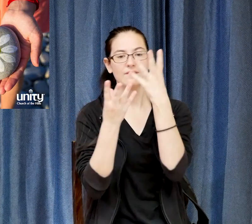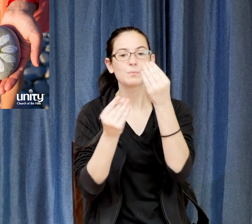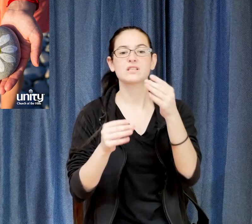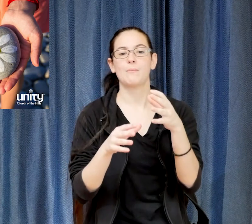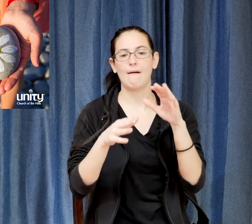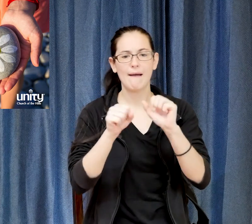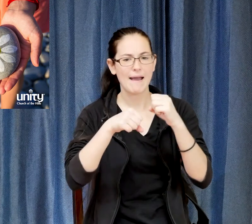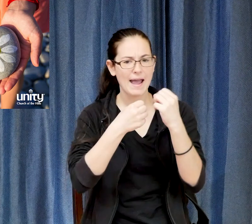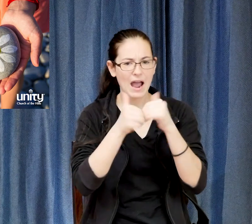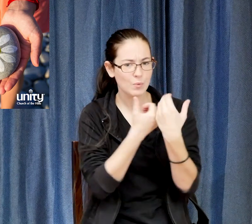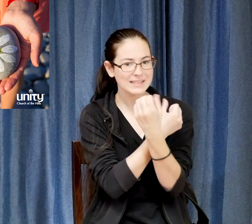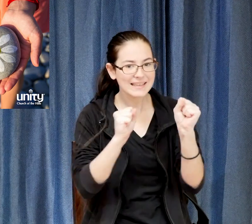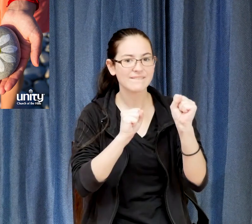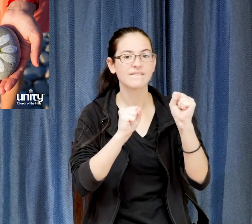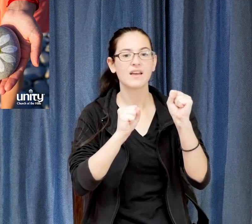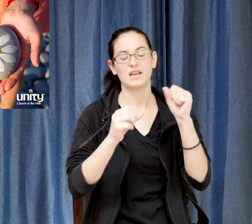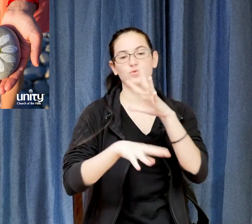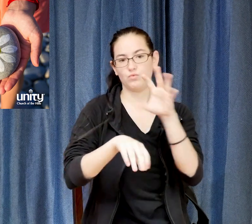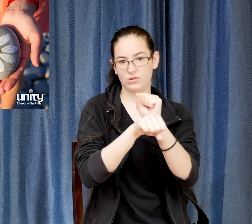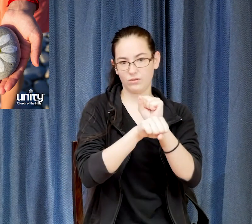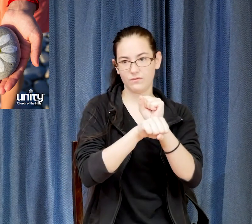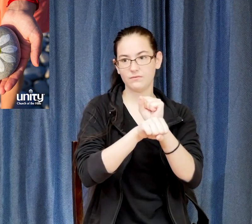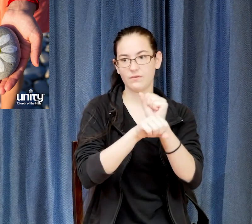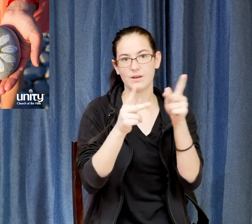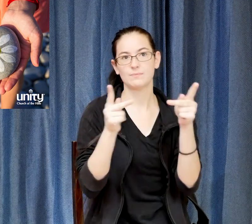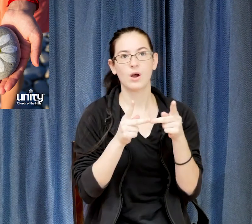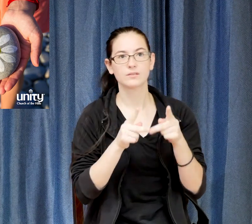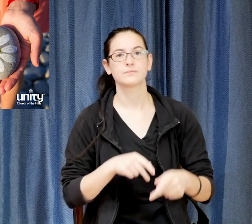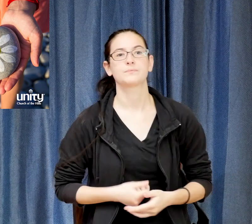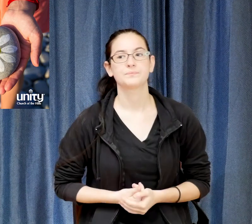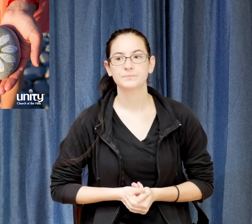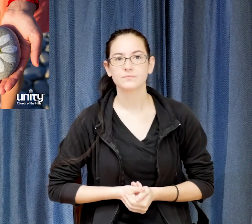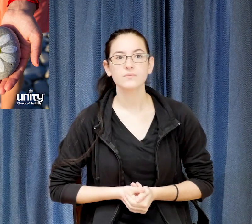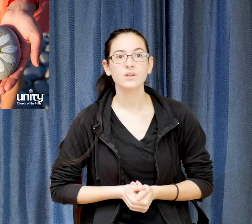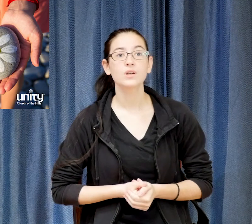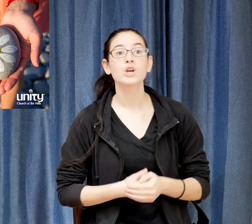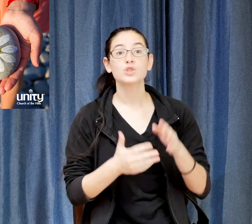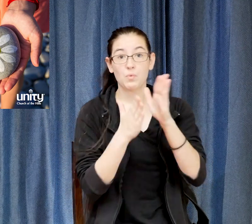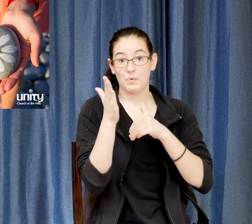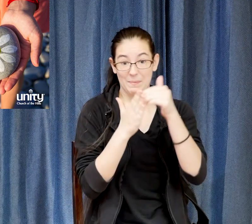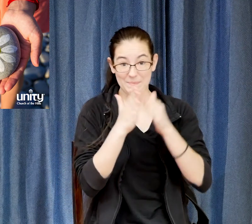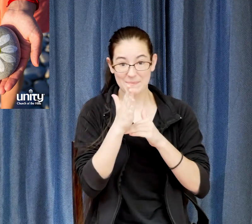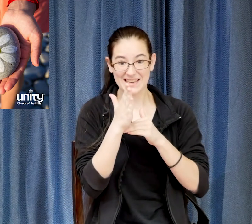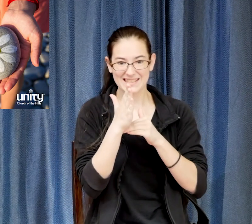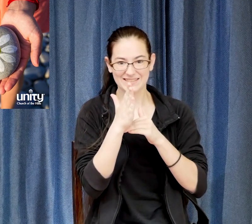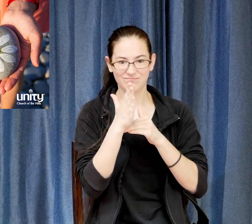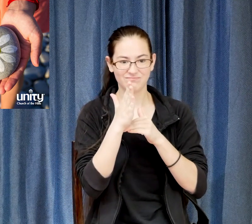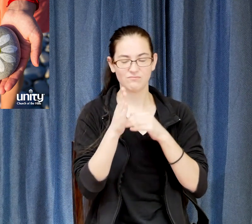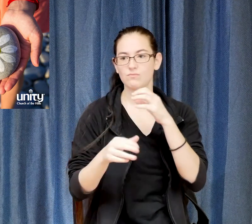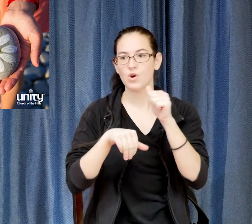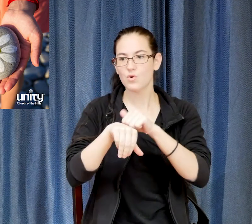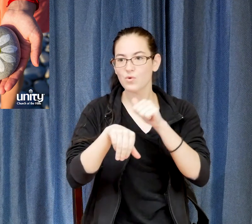concrete plans to paint rocks for the community garden, don't quarry, there's still time. Rock